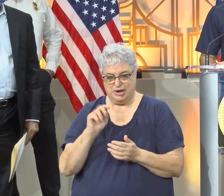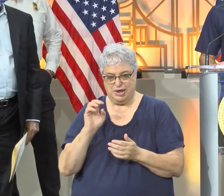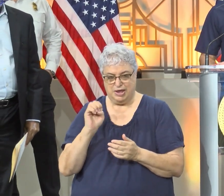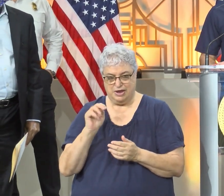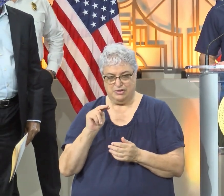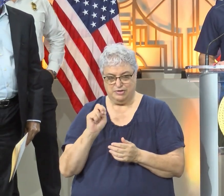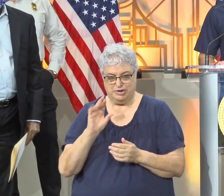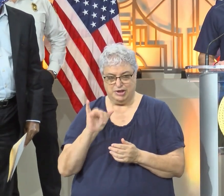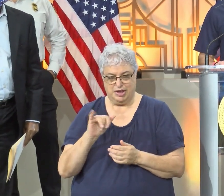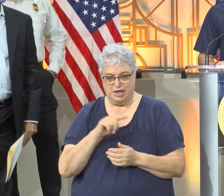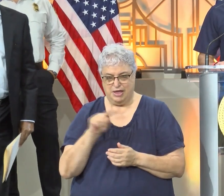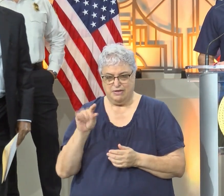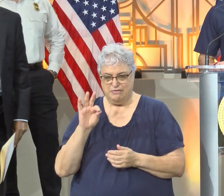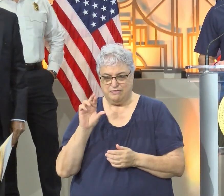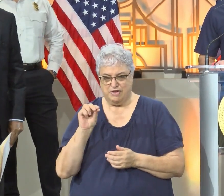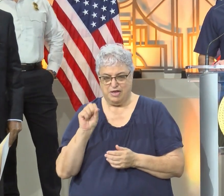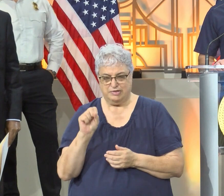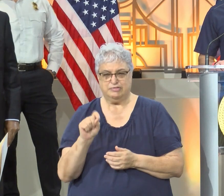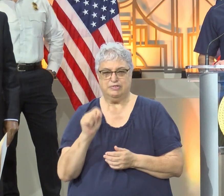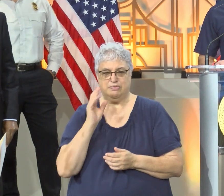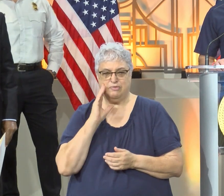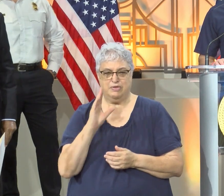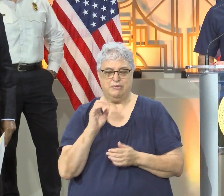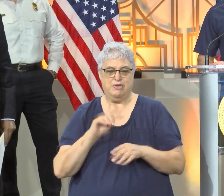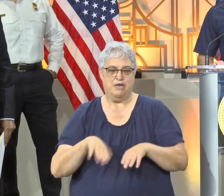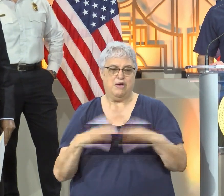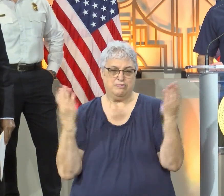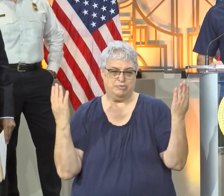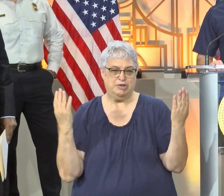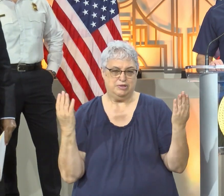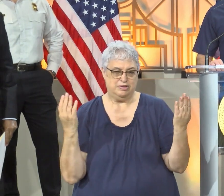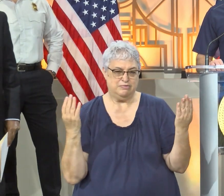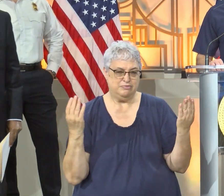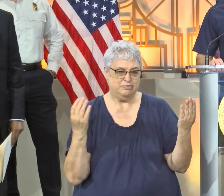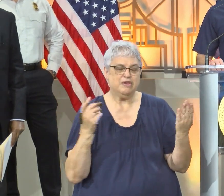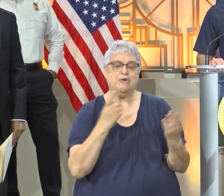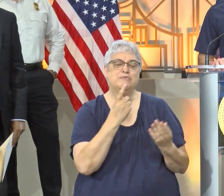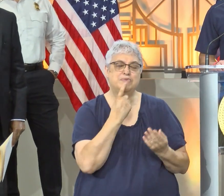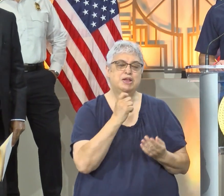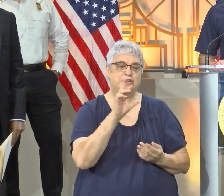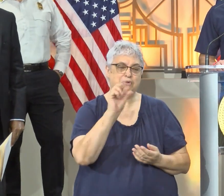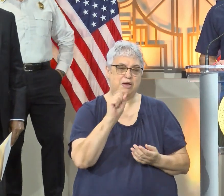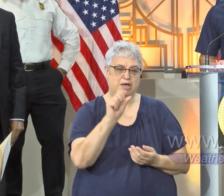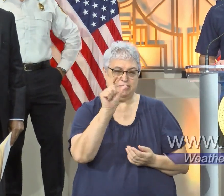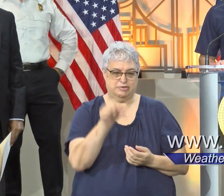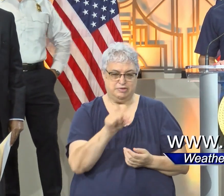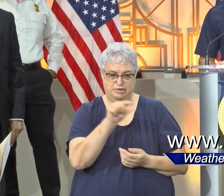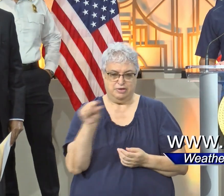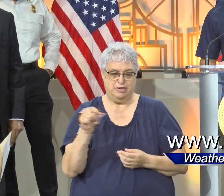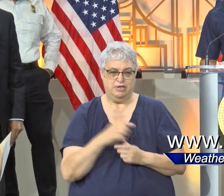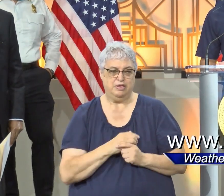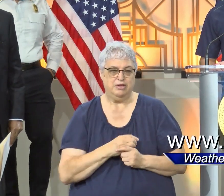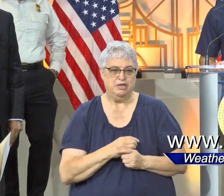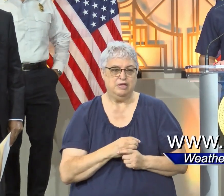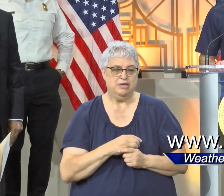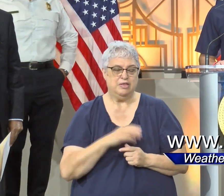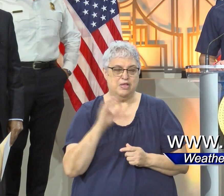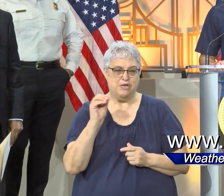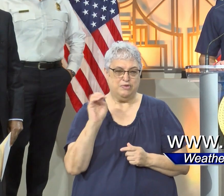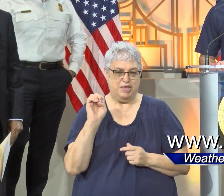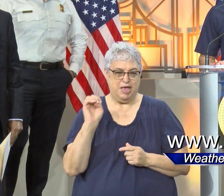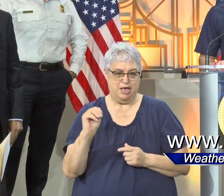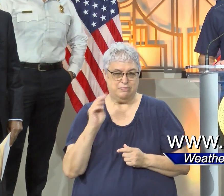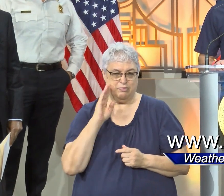Cross in the event that we have to open up some shelters. The Office of Emergency Management will